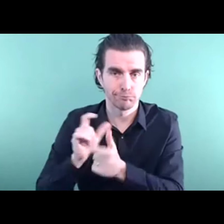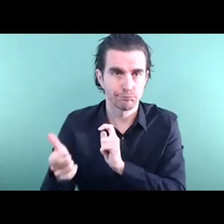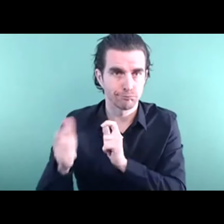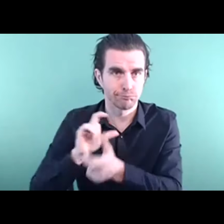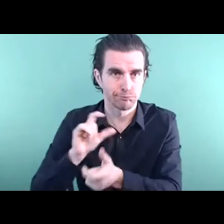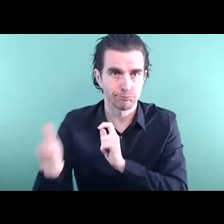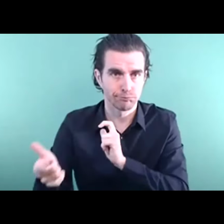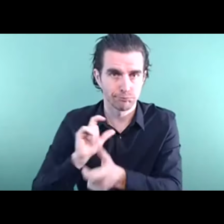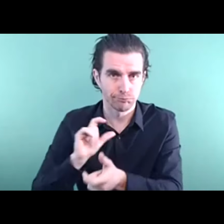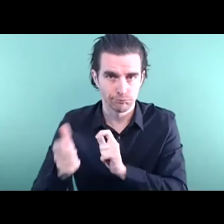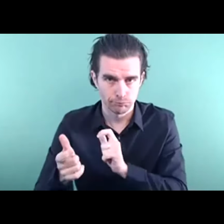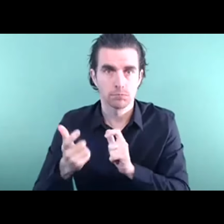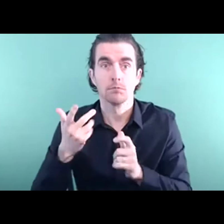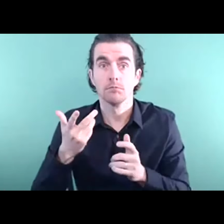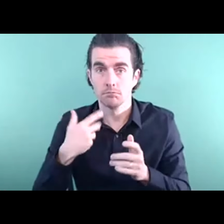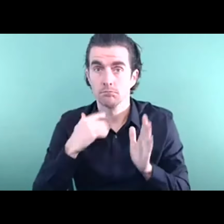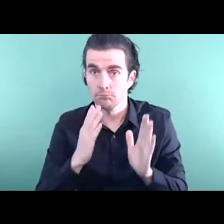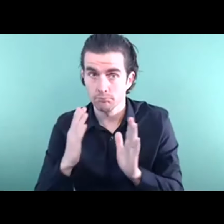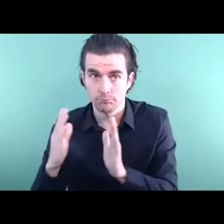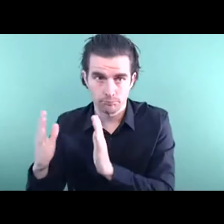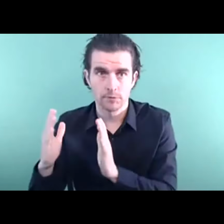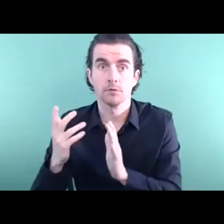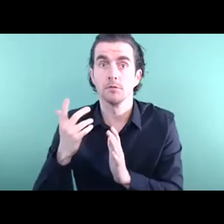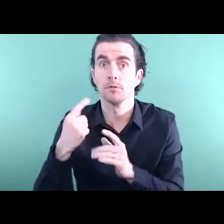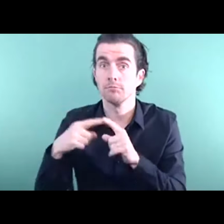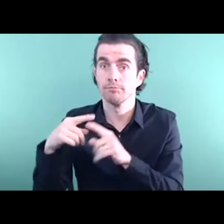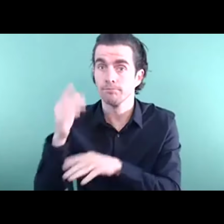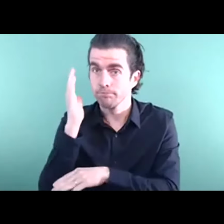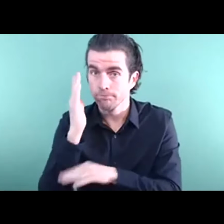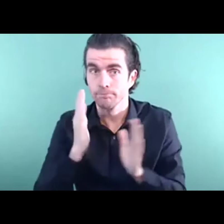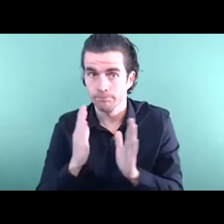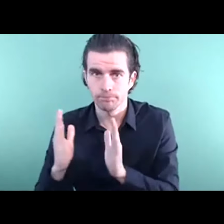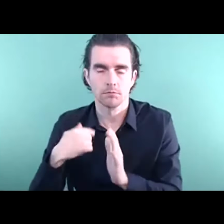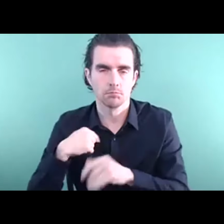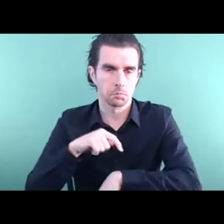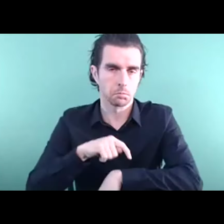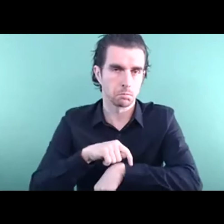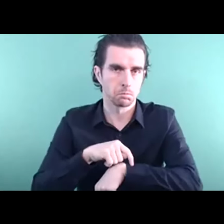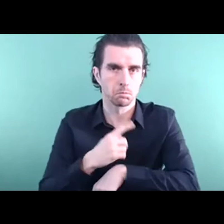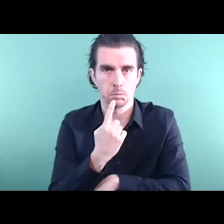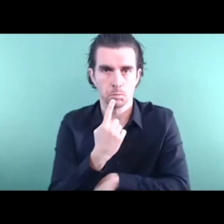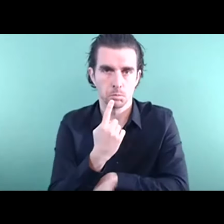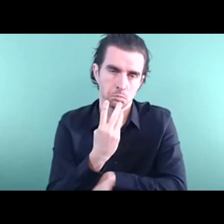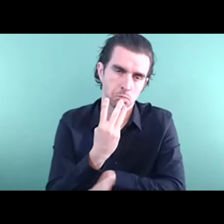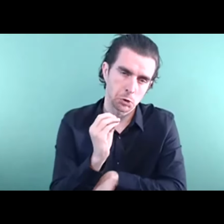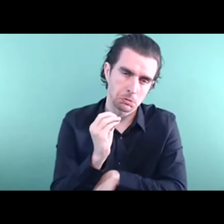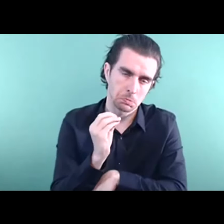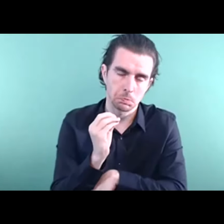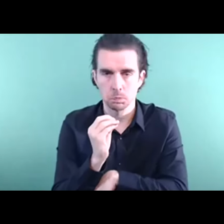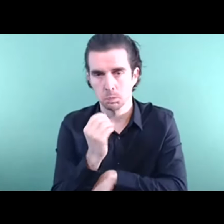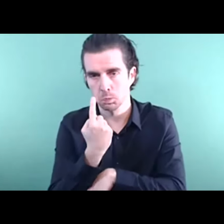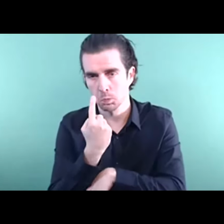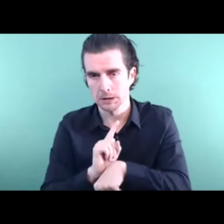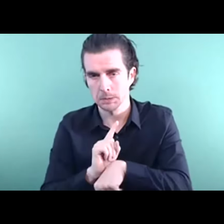Okay, so the first thing I'm going to do is to introduce my colleague, Professor Elena Flynn from the National University of Ireland in Galway, just to say a